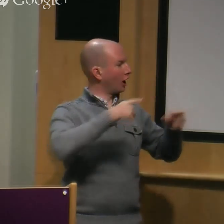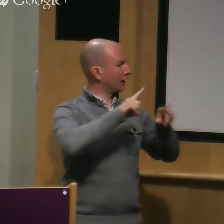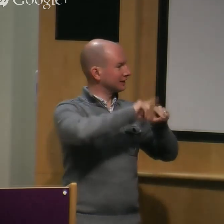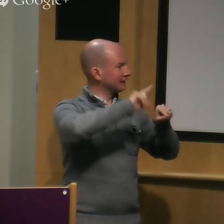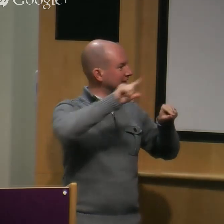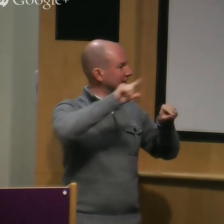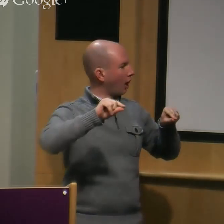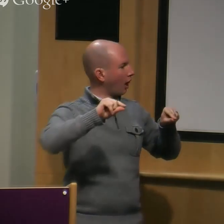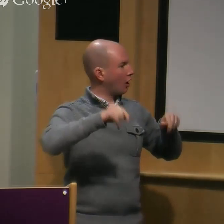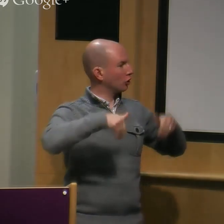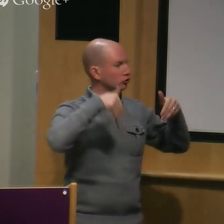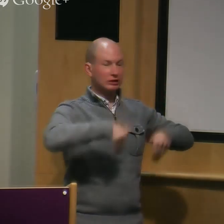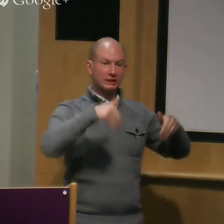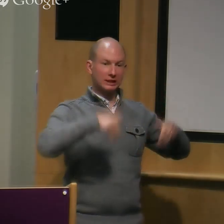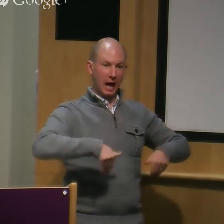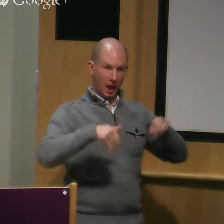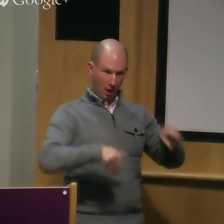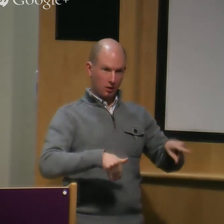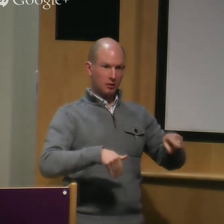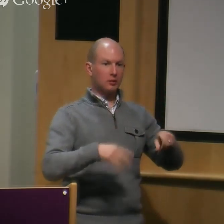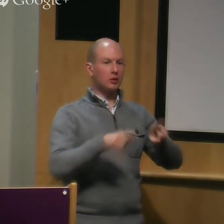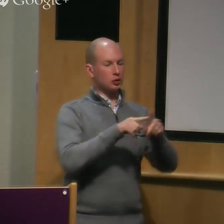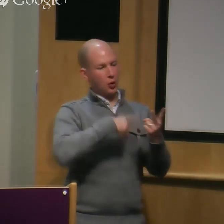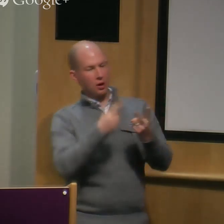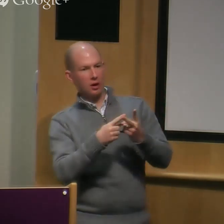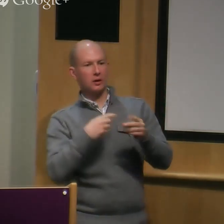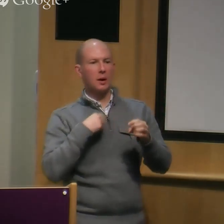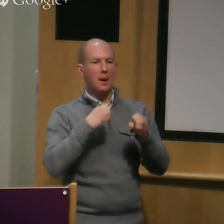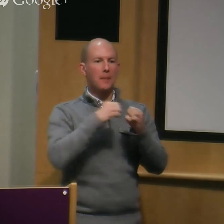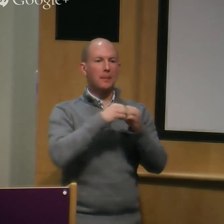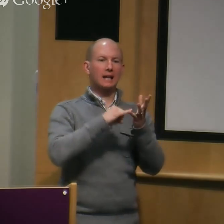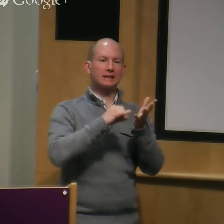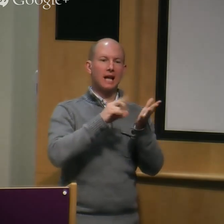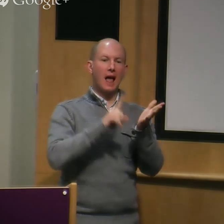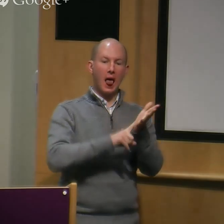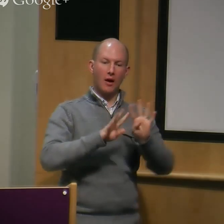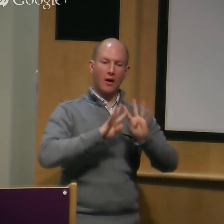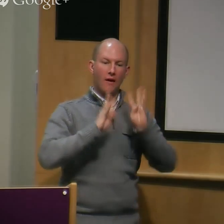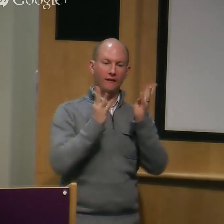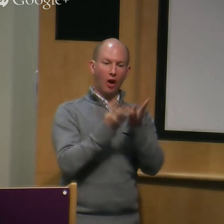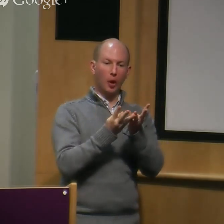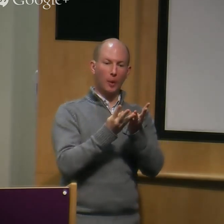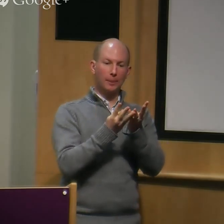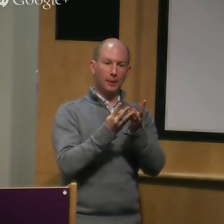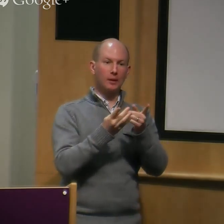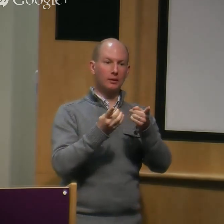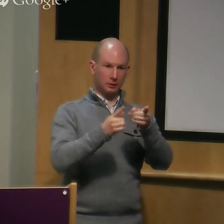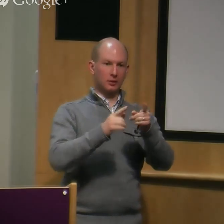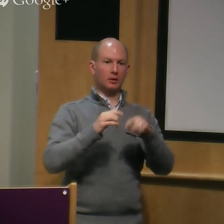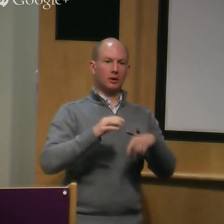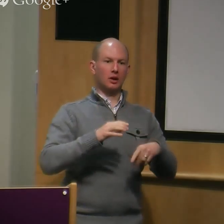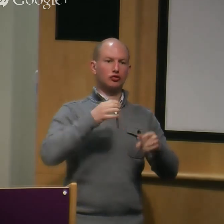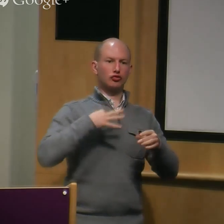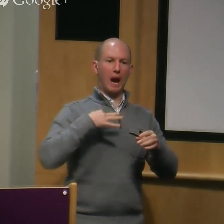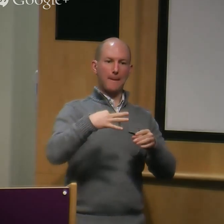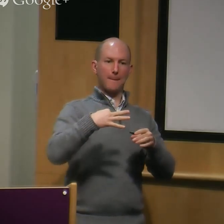working for the UK's largest digital retailer. Also, I'm part of the BSL Forum.